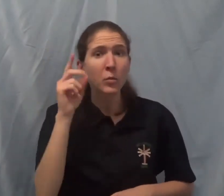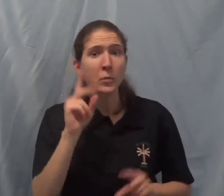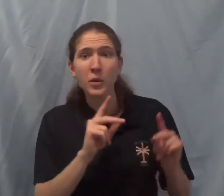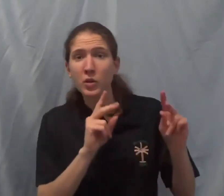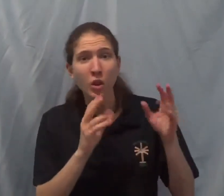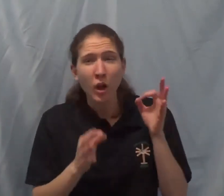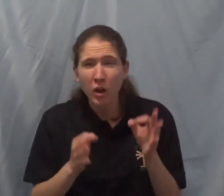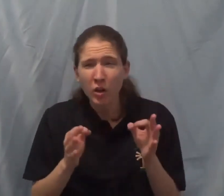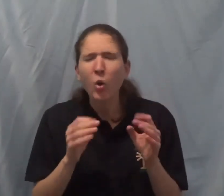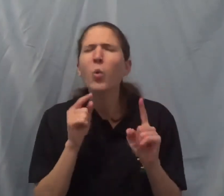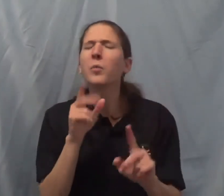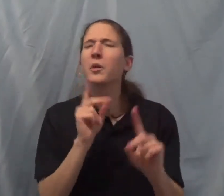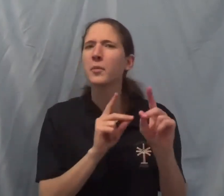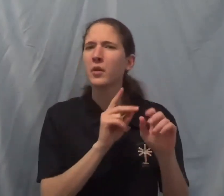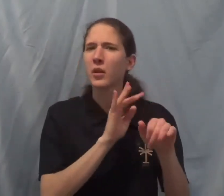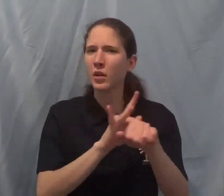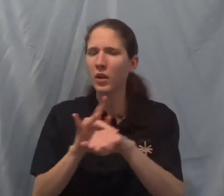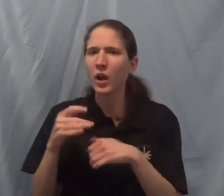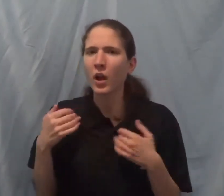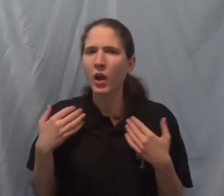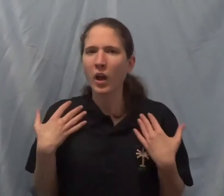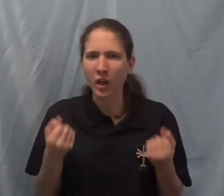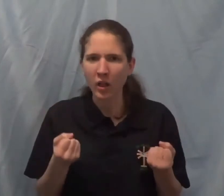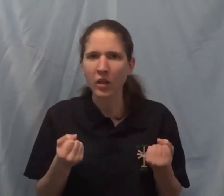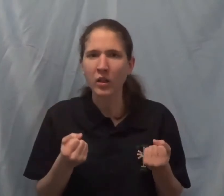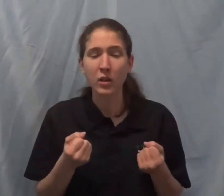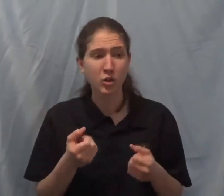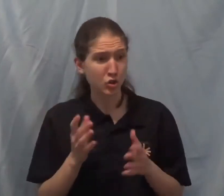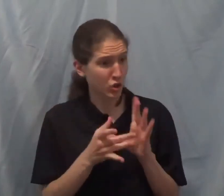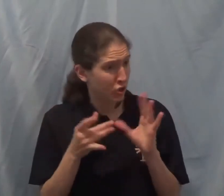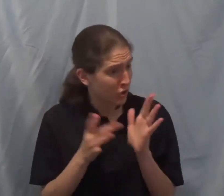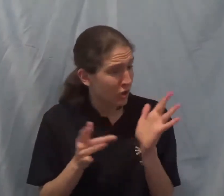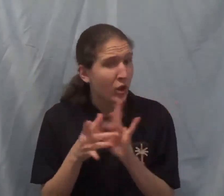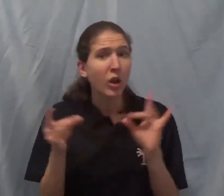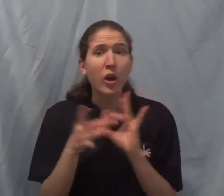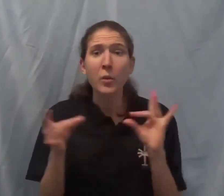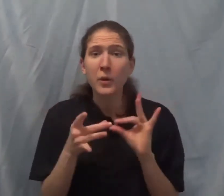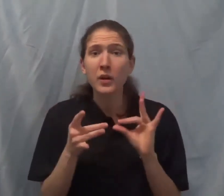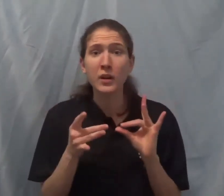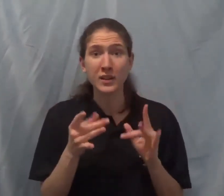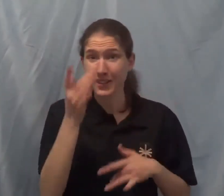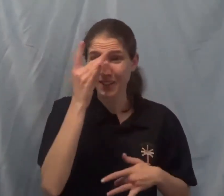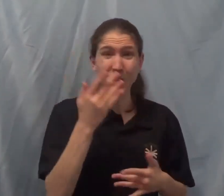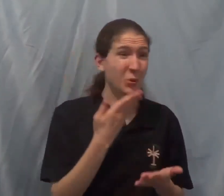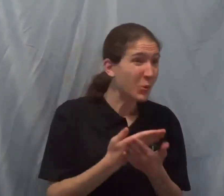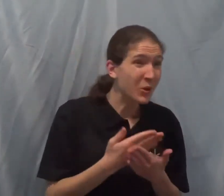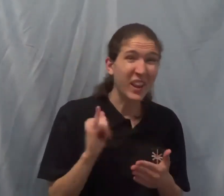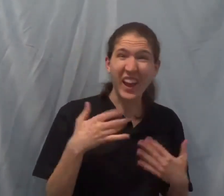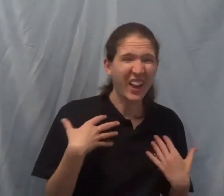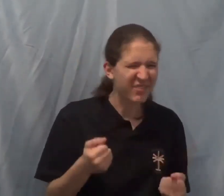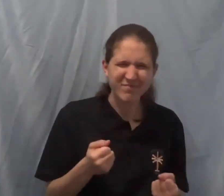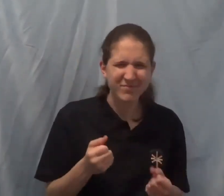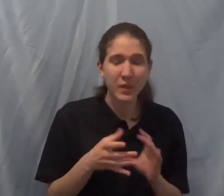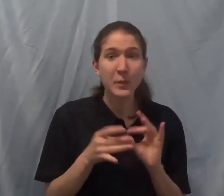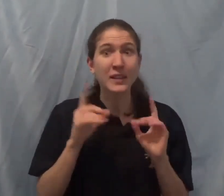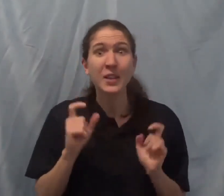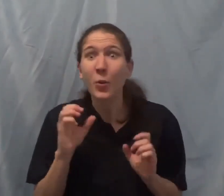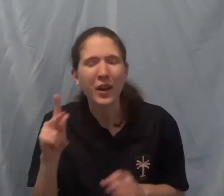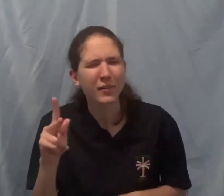to reveal the mercy of Jesus. And so especially in the past few centuries, especially the last